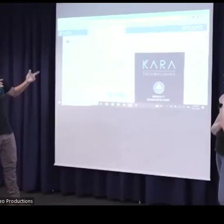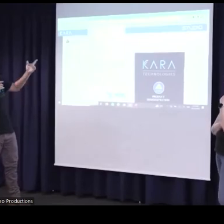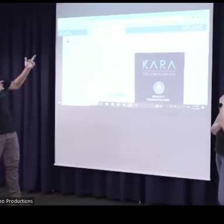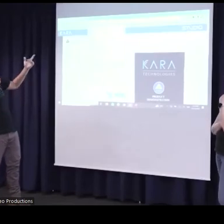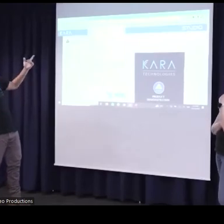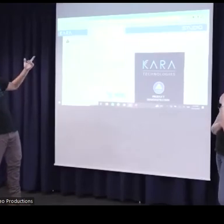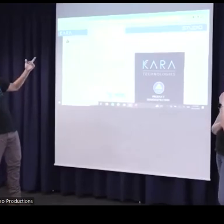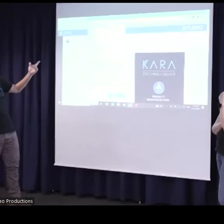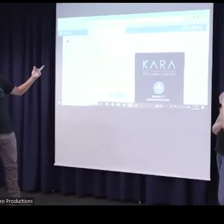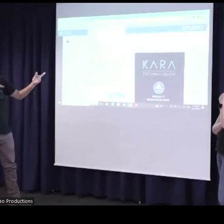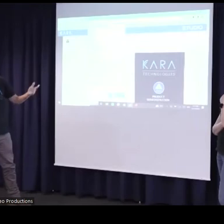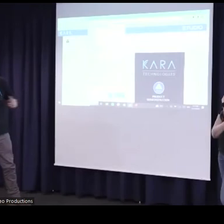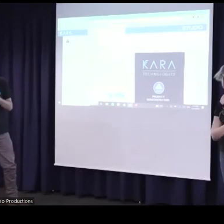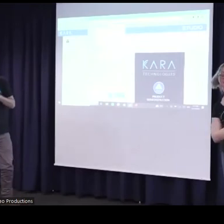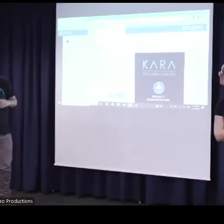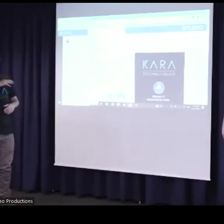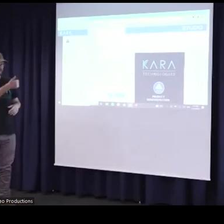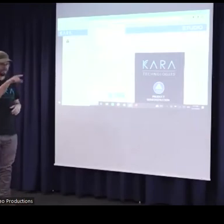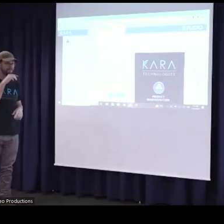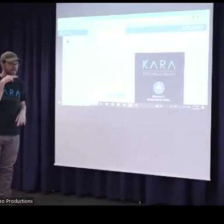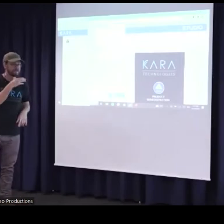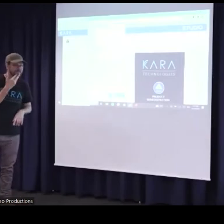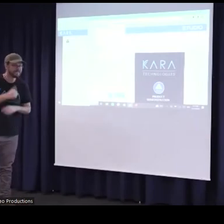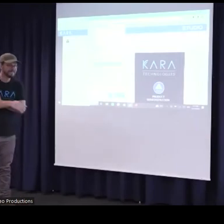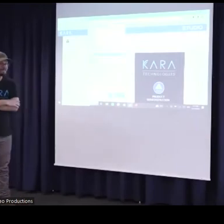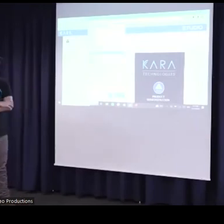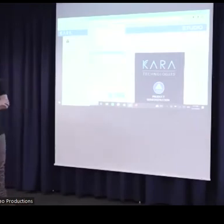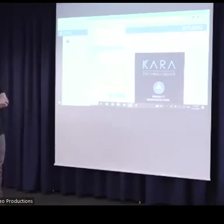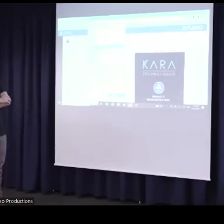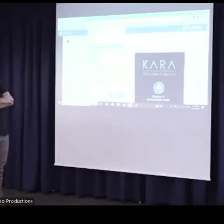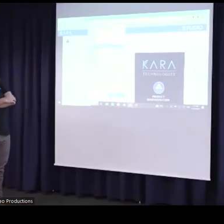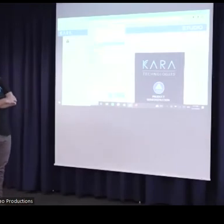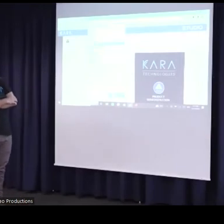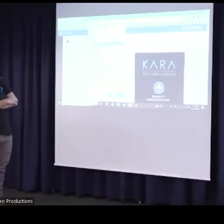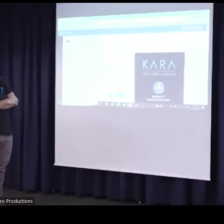Where do we want to be? We're in Melbourne, aren't we? Yeah, if we can pick Melbourne, please.